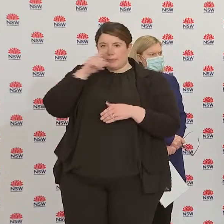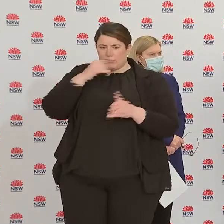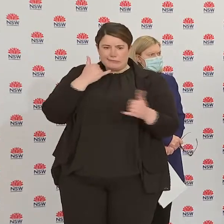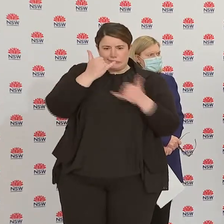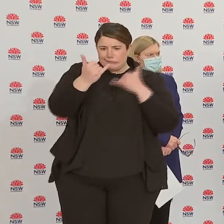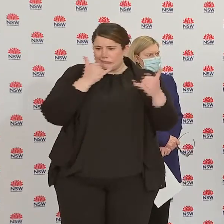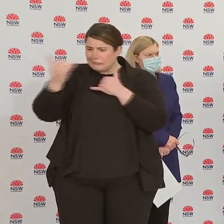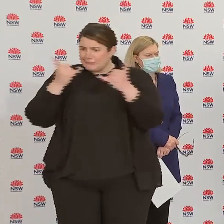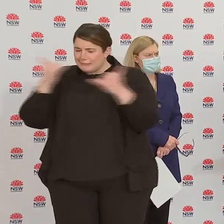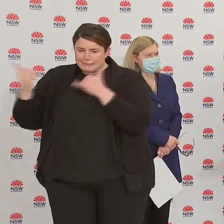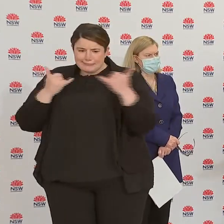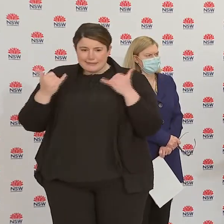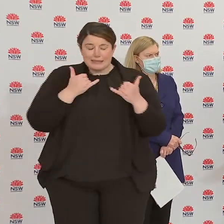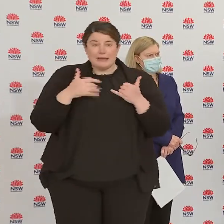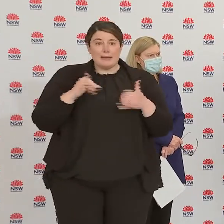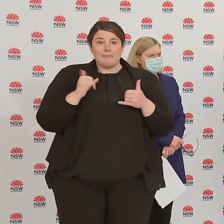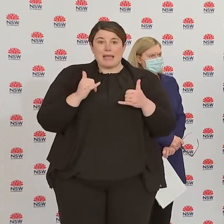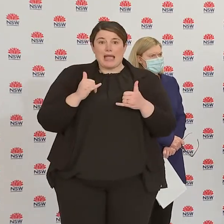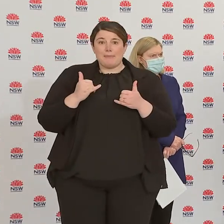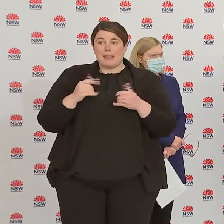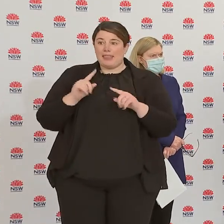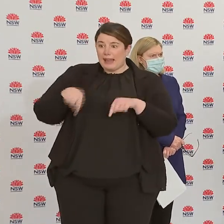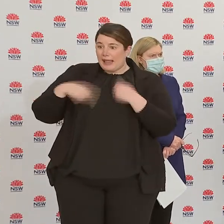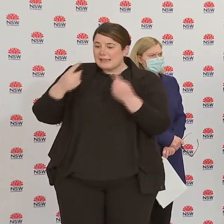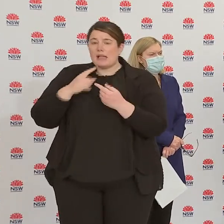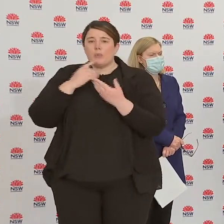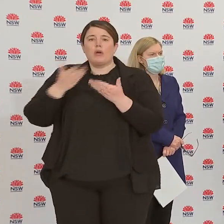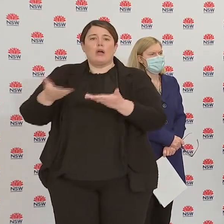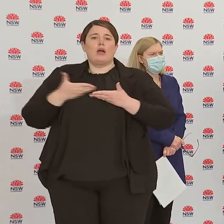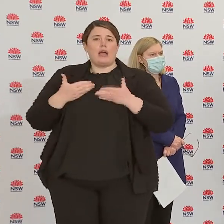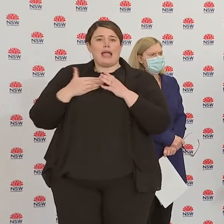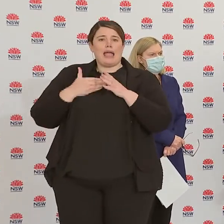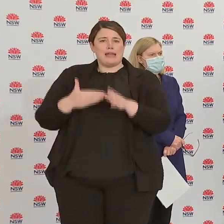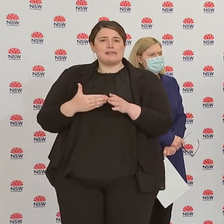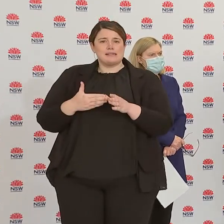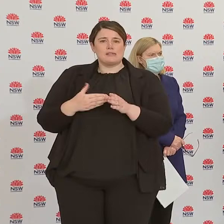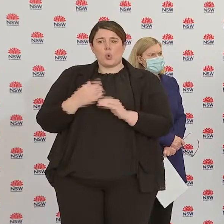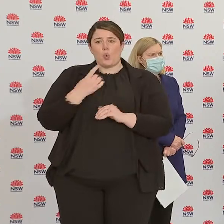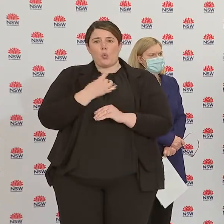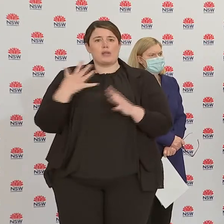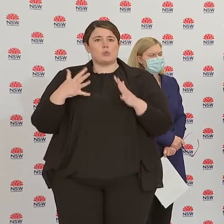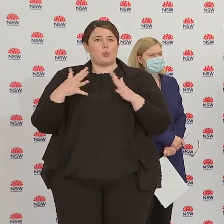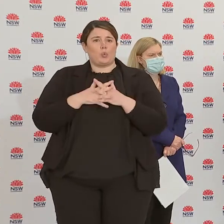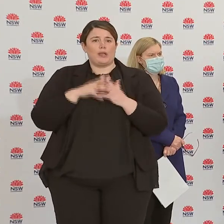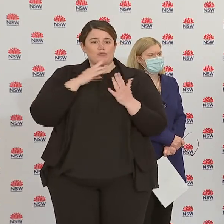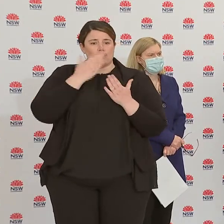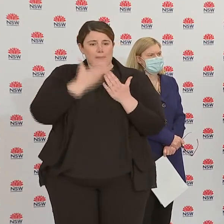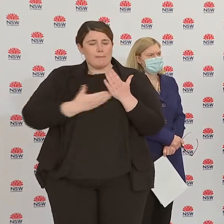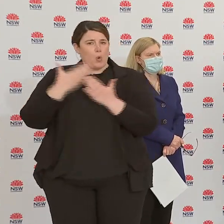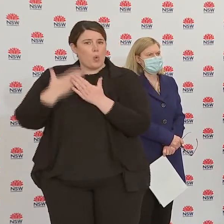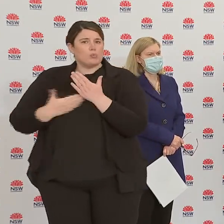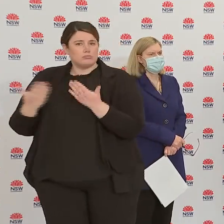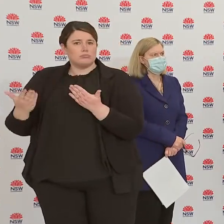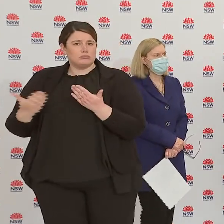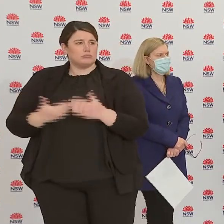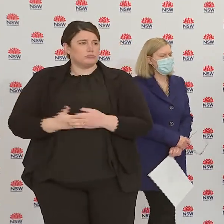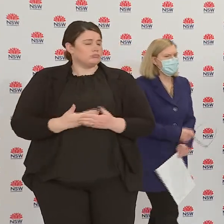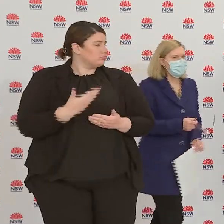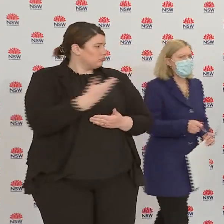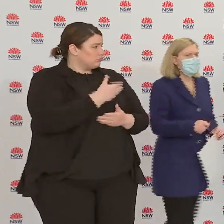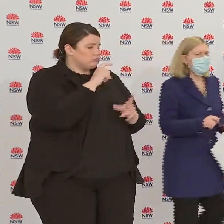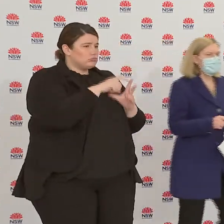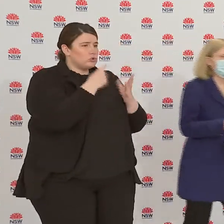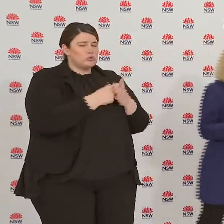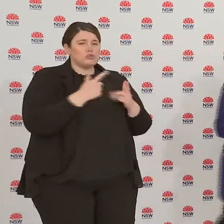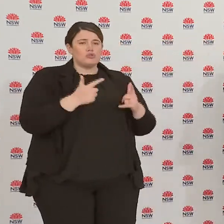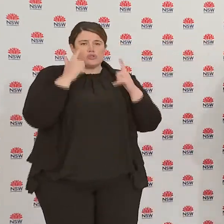hard overnight, and they might have the answers during the course of the next day. So that there's a weekly report which health publishes with all that information. But what I'm saying is,